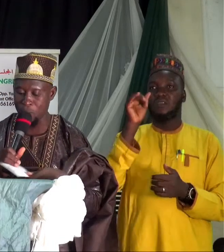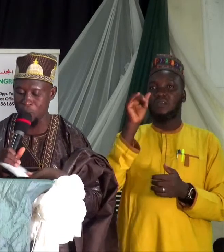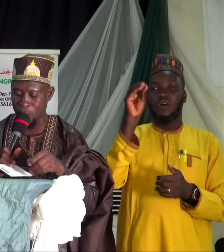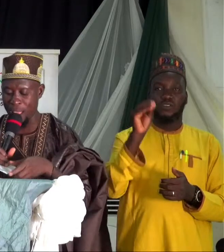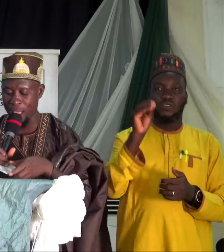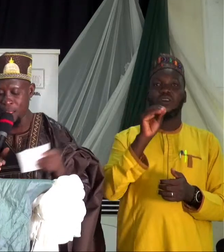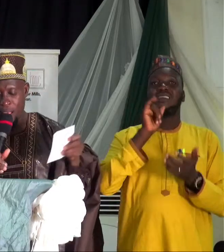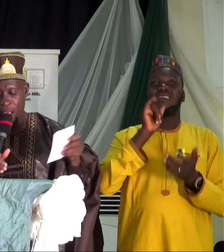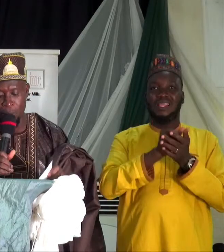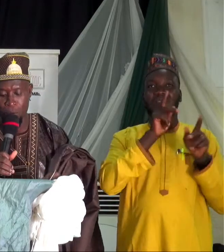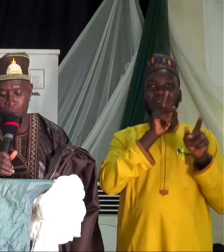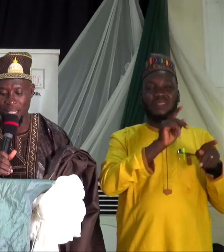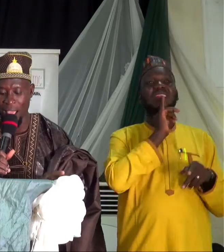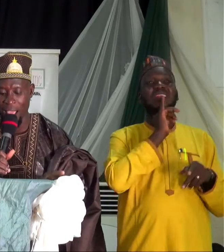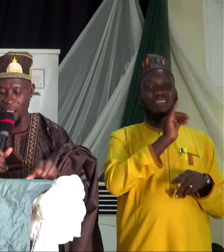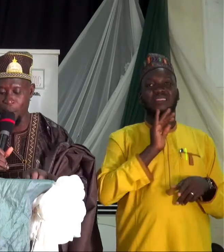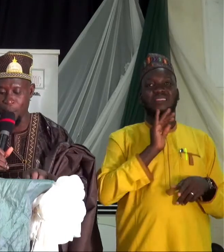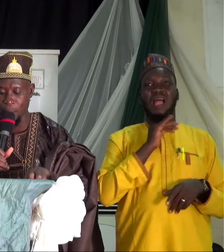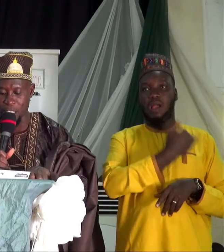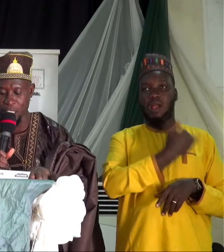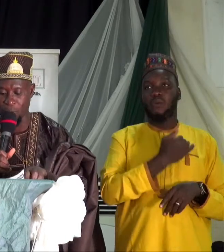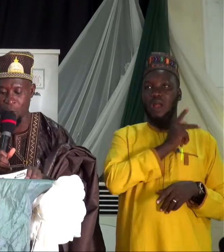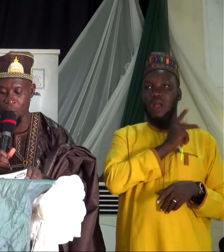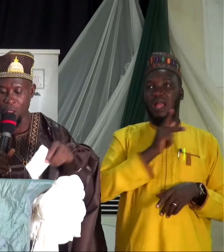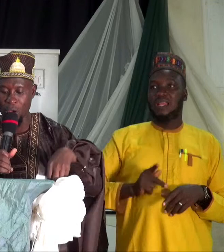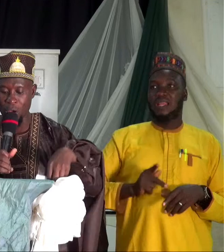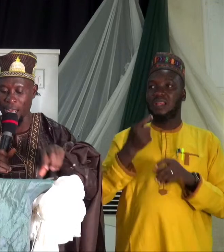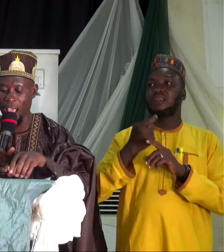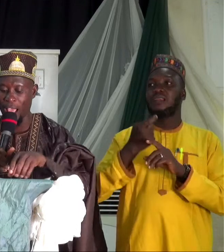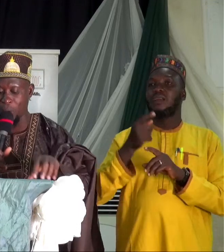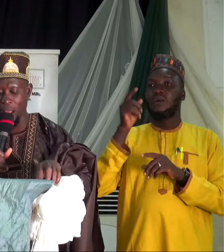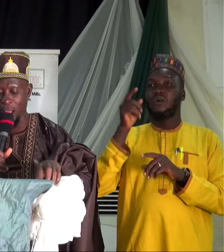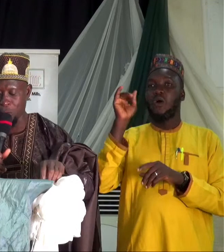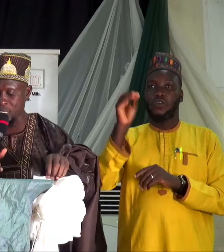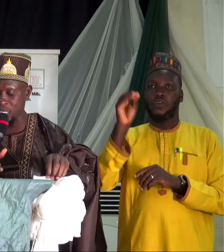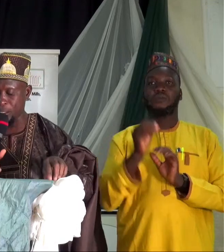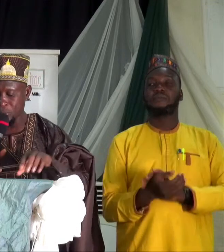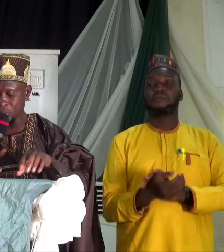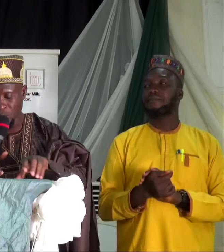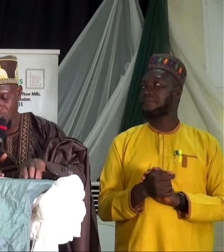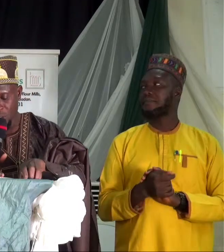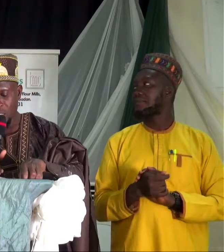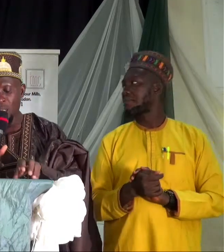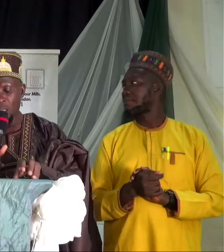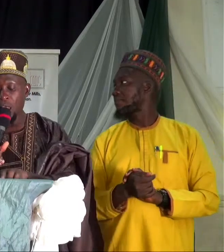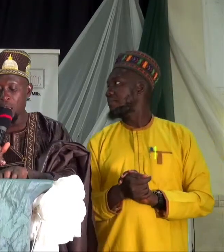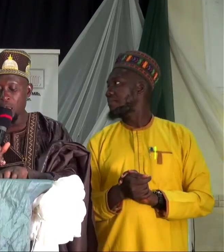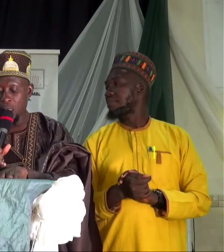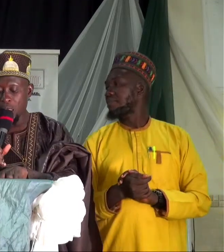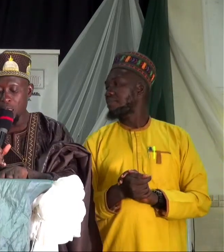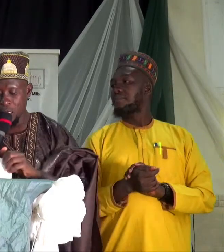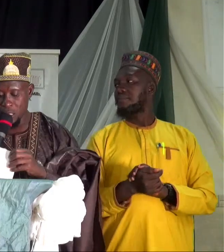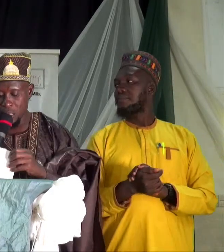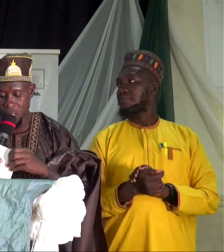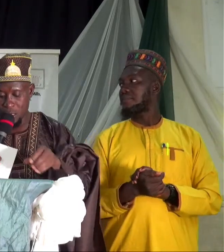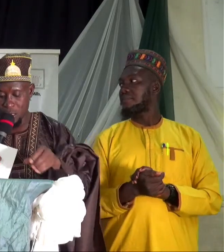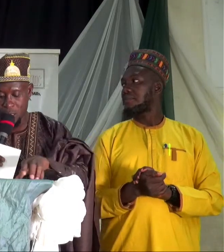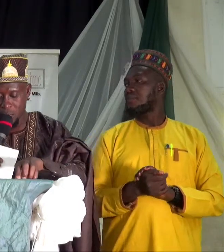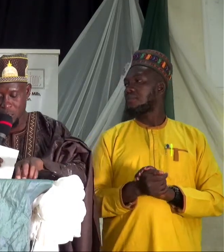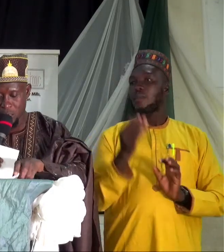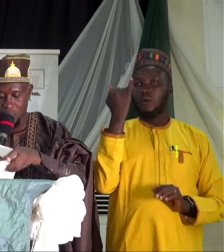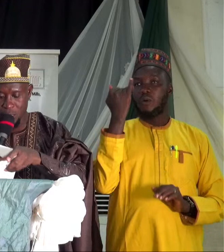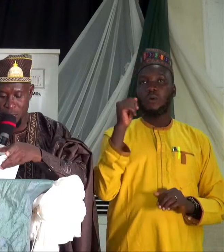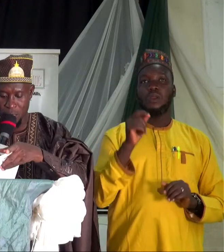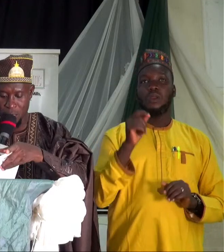pe emi ki gba la sa lo so se fun o le la hele la ko wata And while he was introducing the last